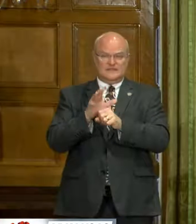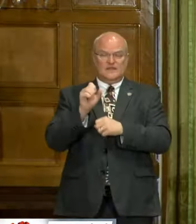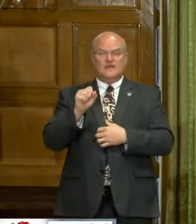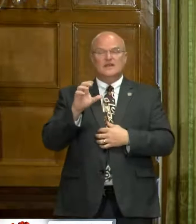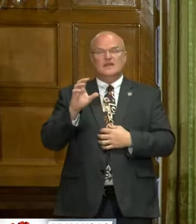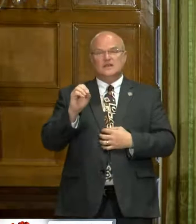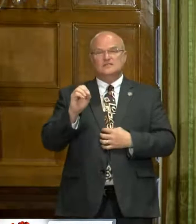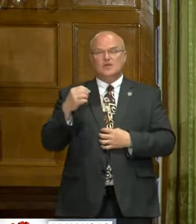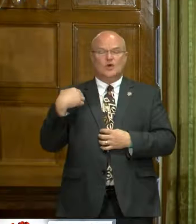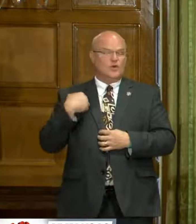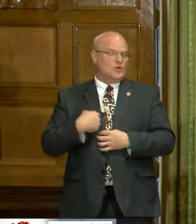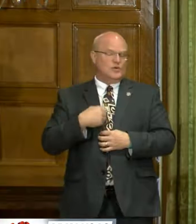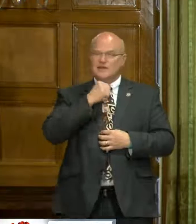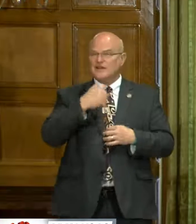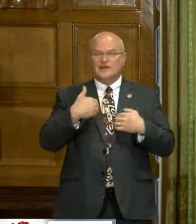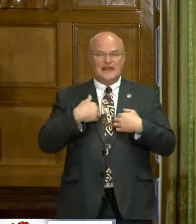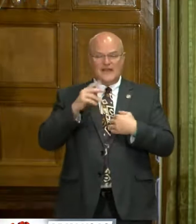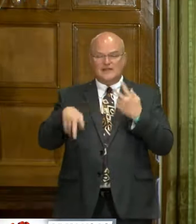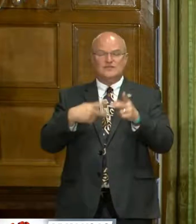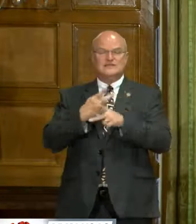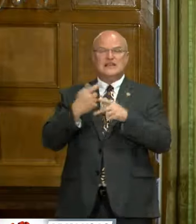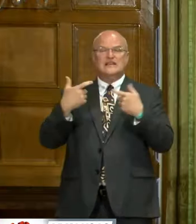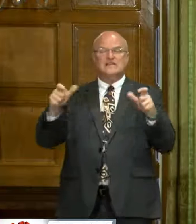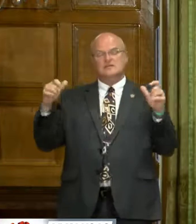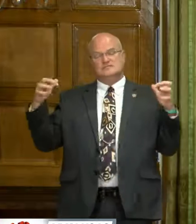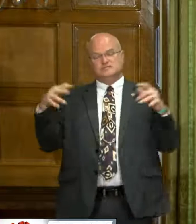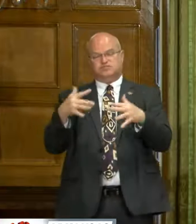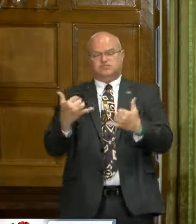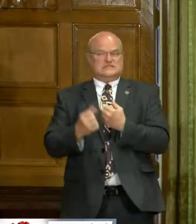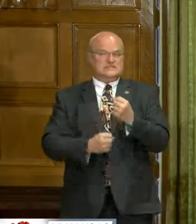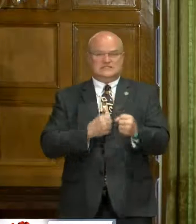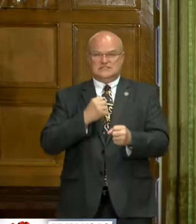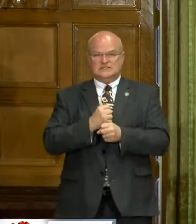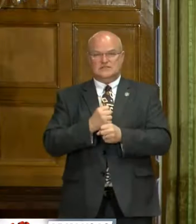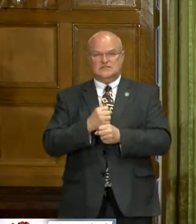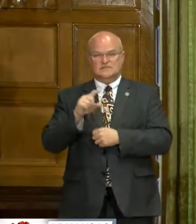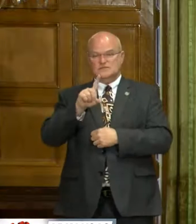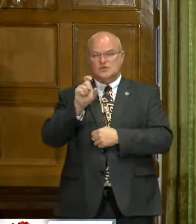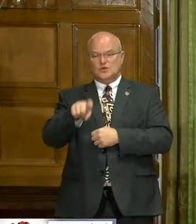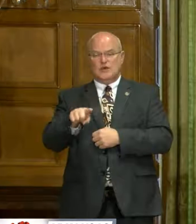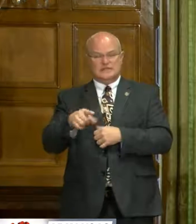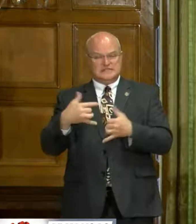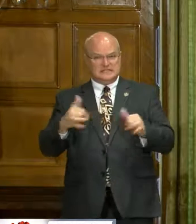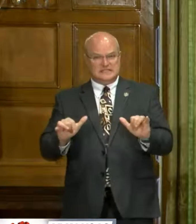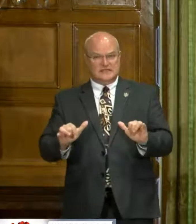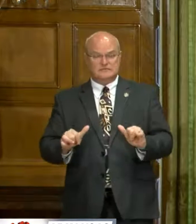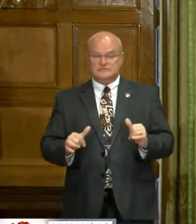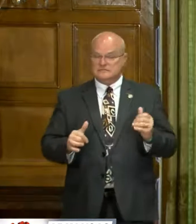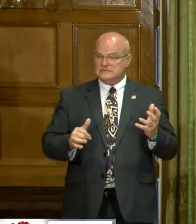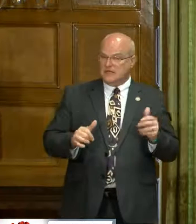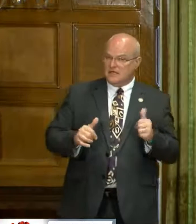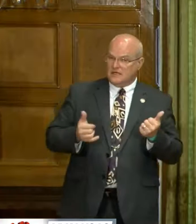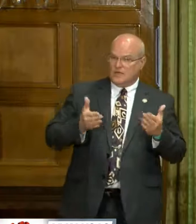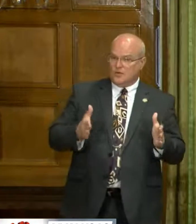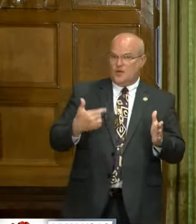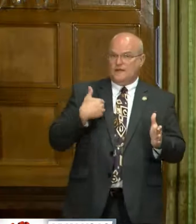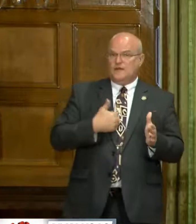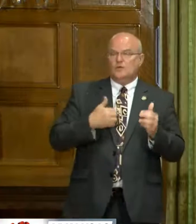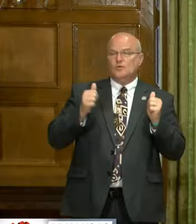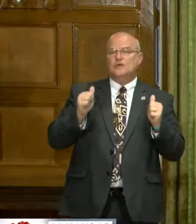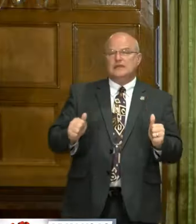And so we're not going to be having those kind of large gatherings this year. The questions are, well, is there some other way that we